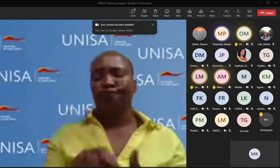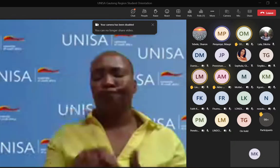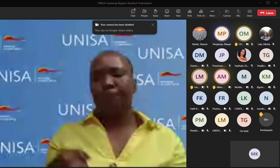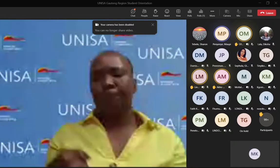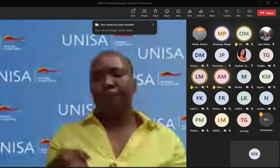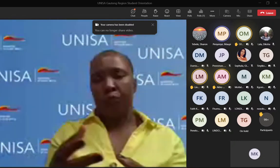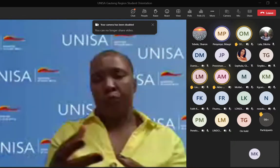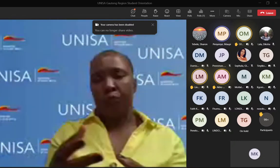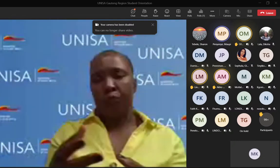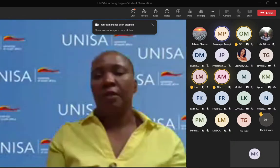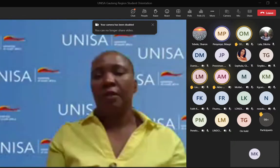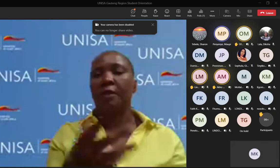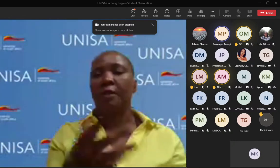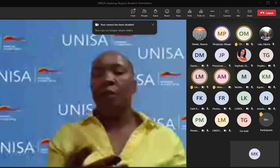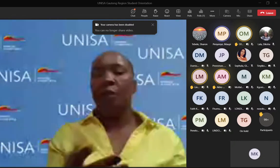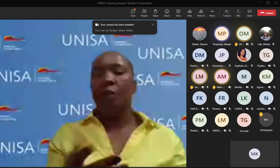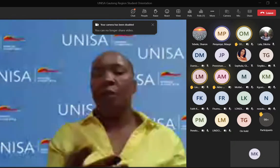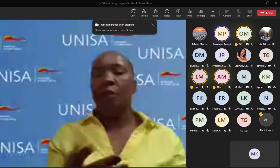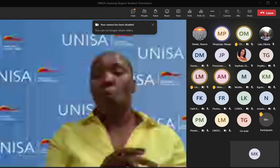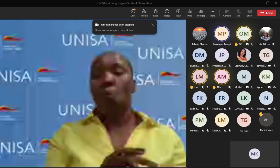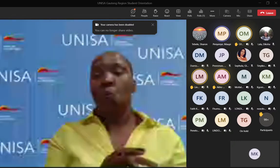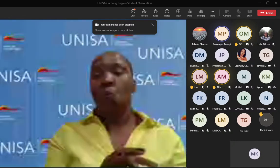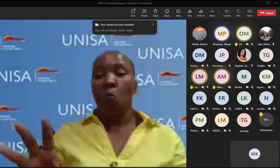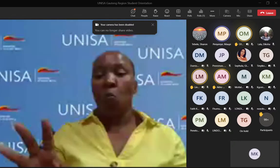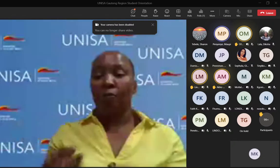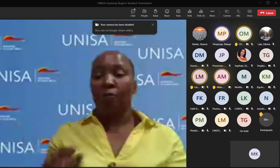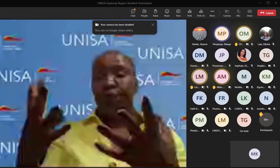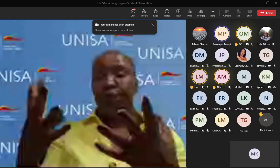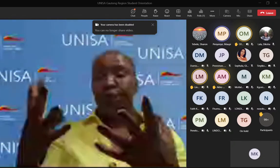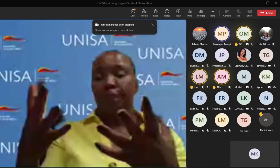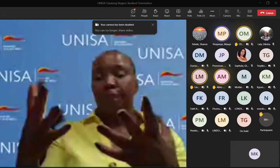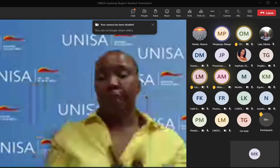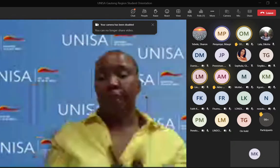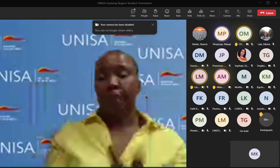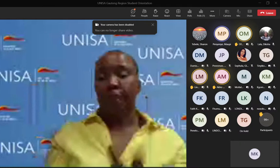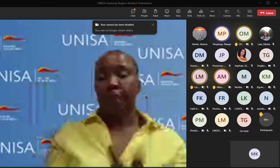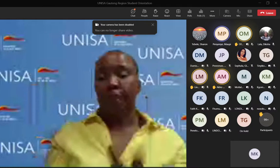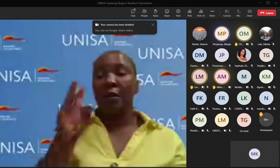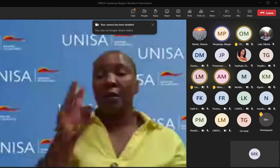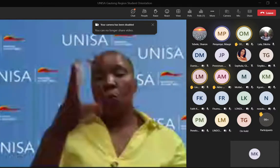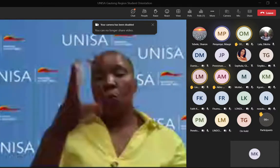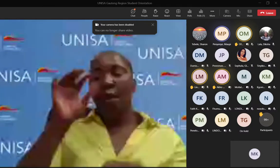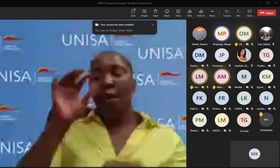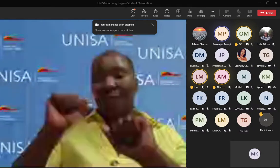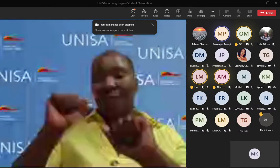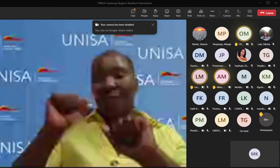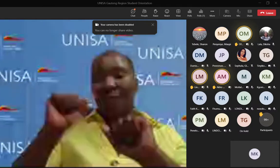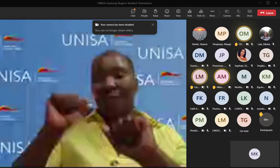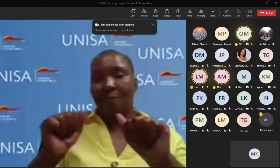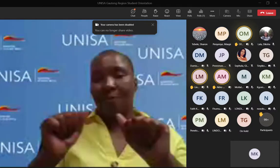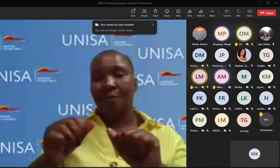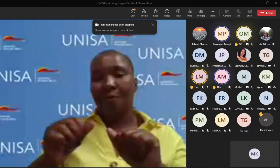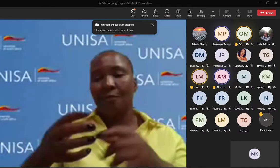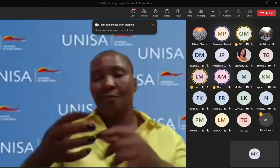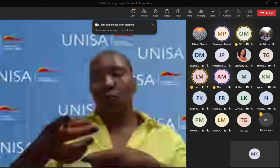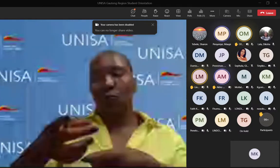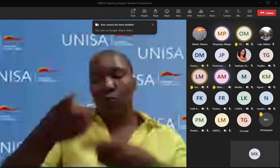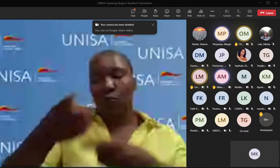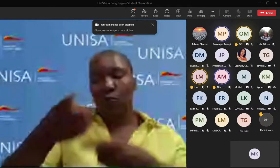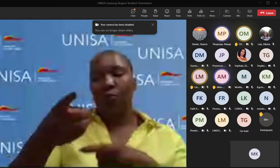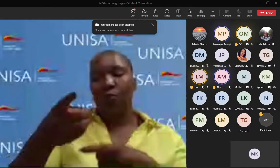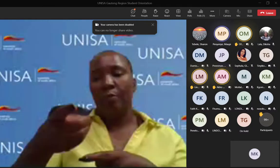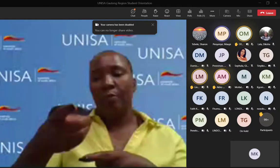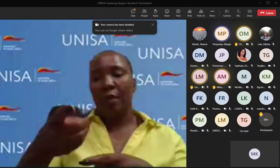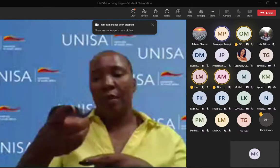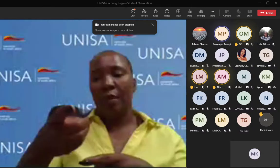it's uploaded nefs will still assess that with a document as well as the whole application again as